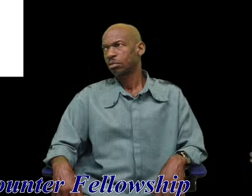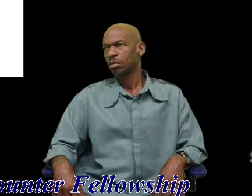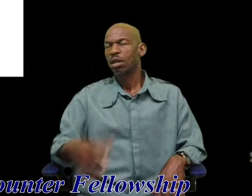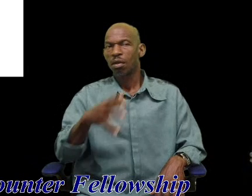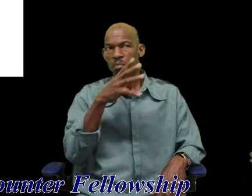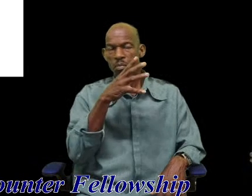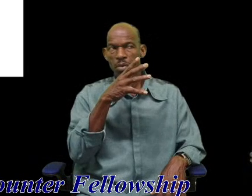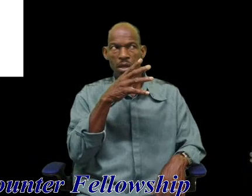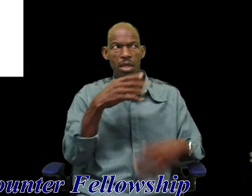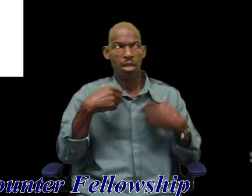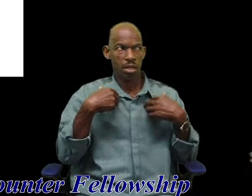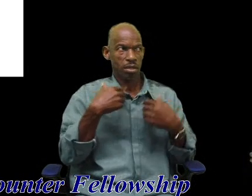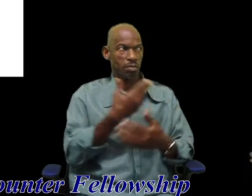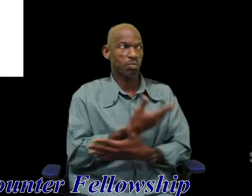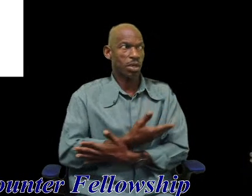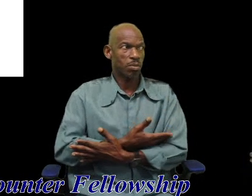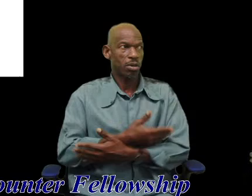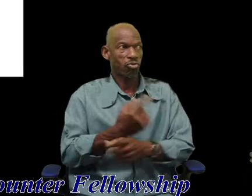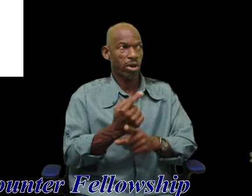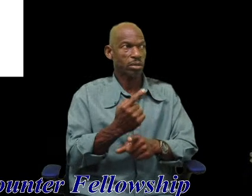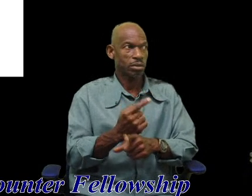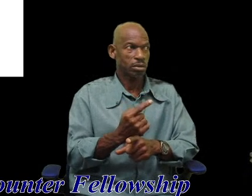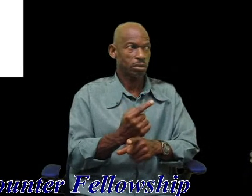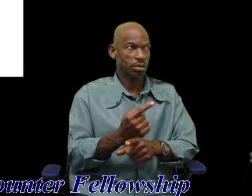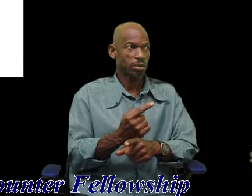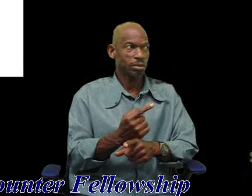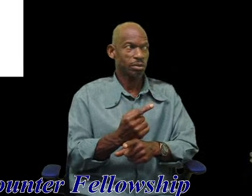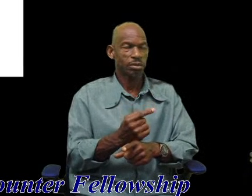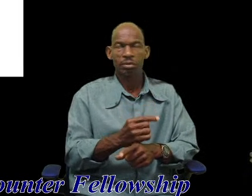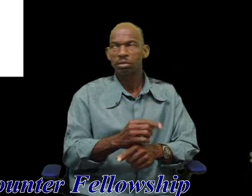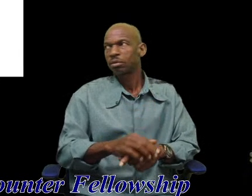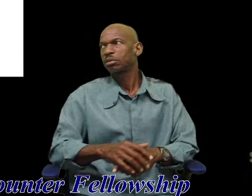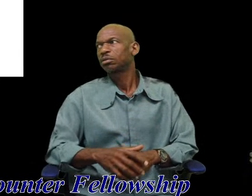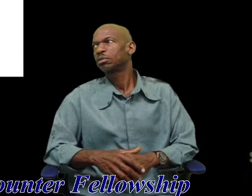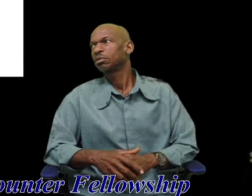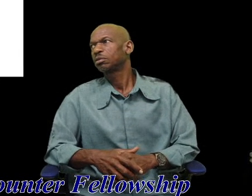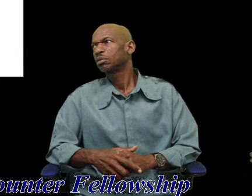a baby. So I'm putting baby.